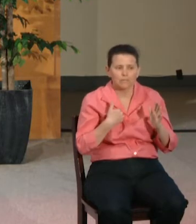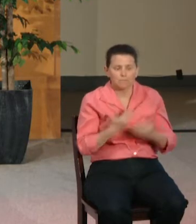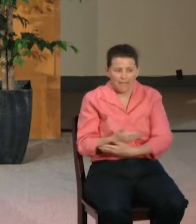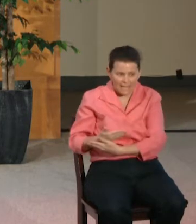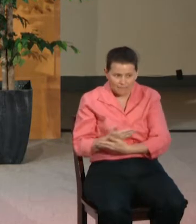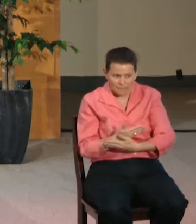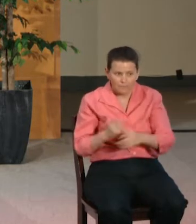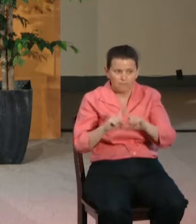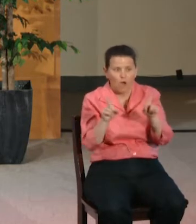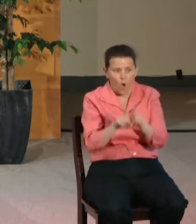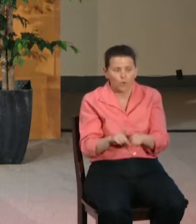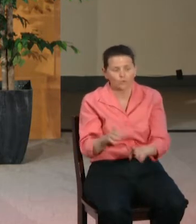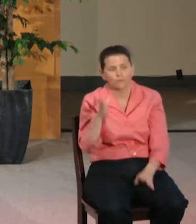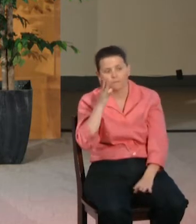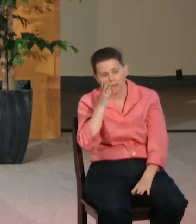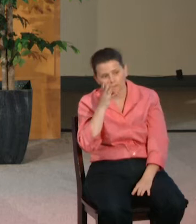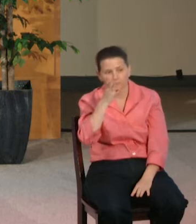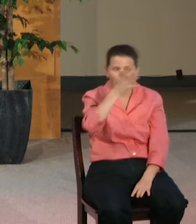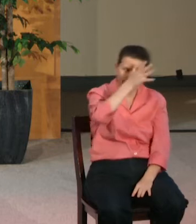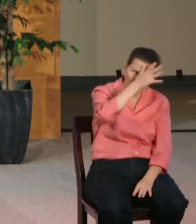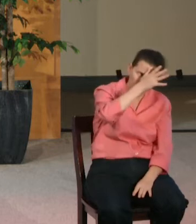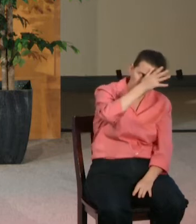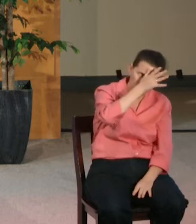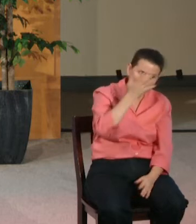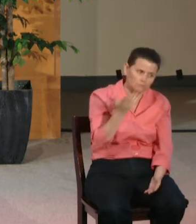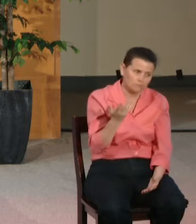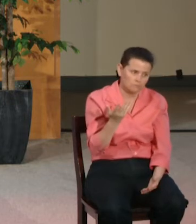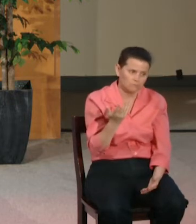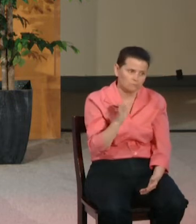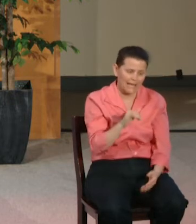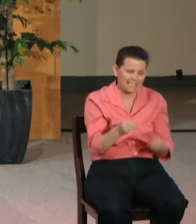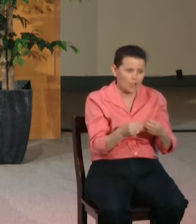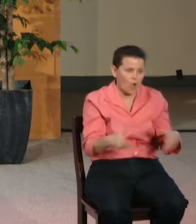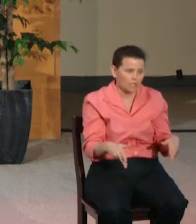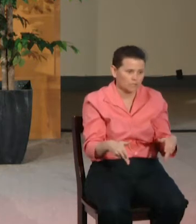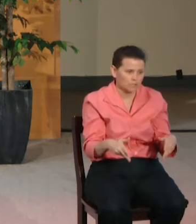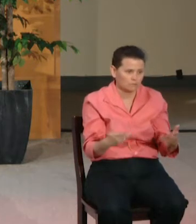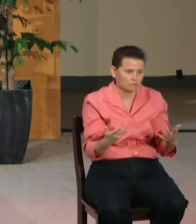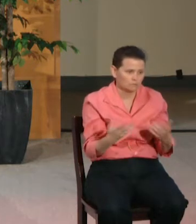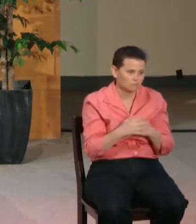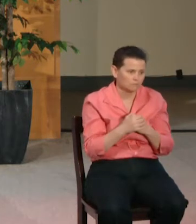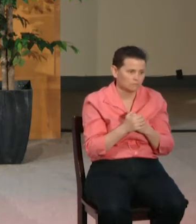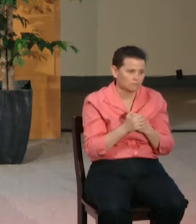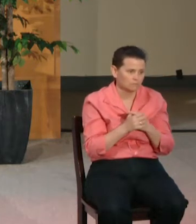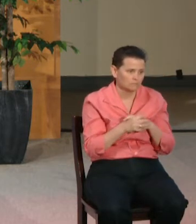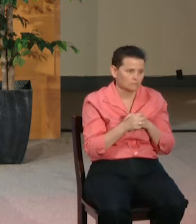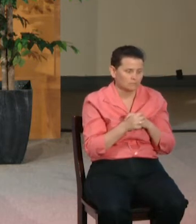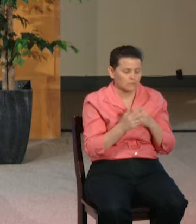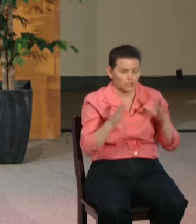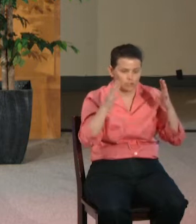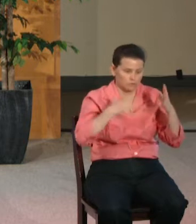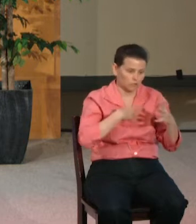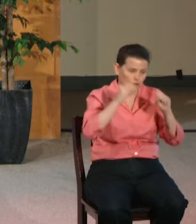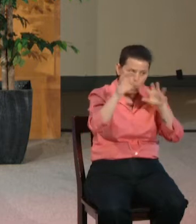on the journey there lag behind. If they lag behind, they get swallowed up by the snow, by the ice, because they